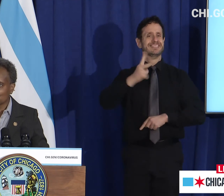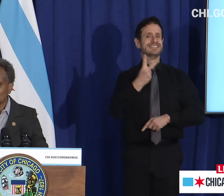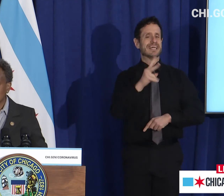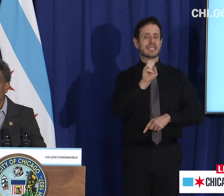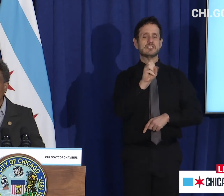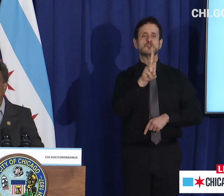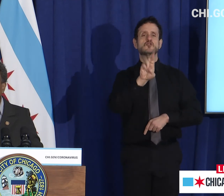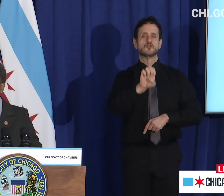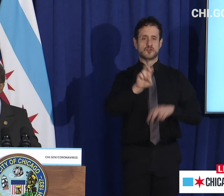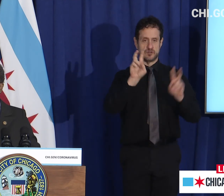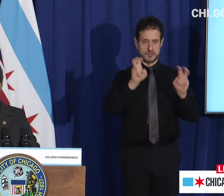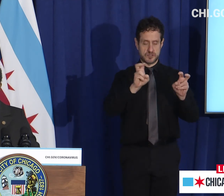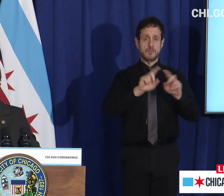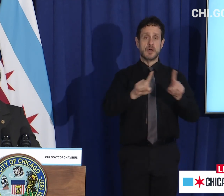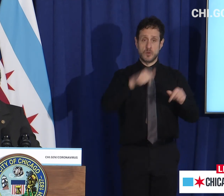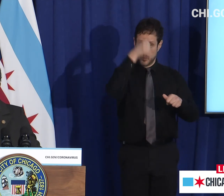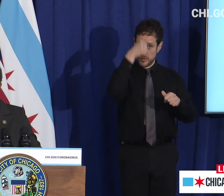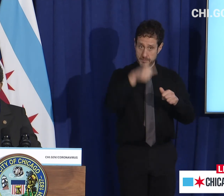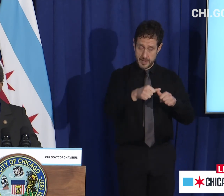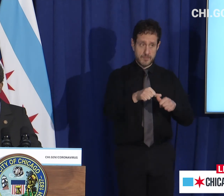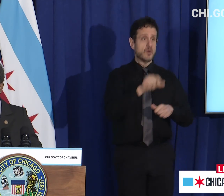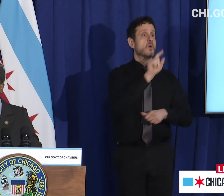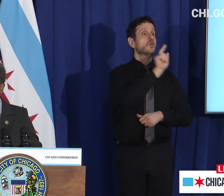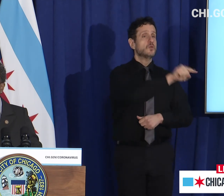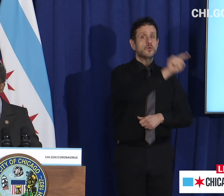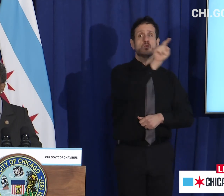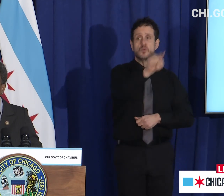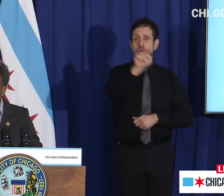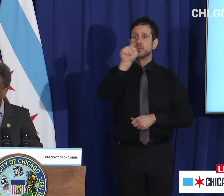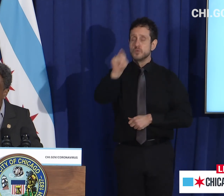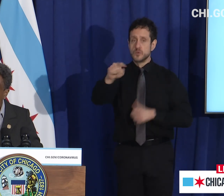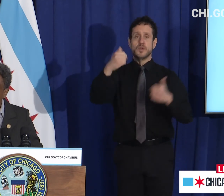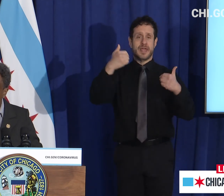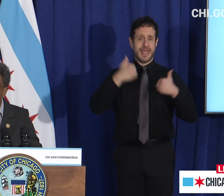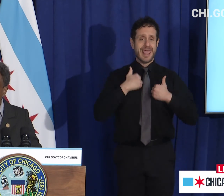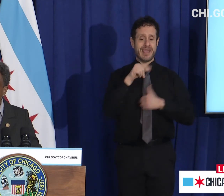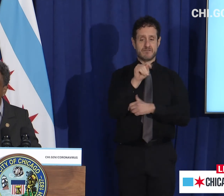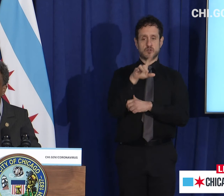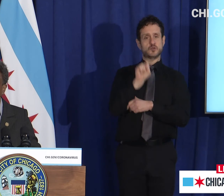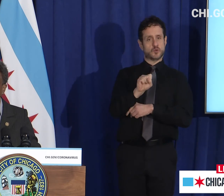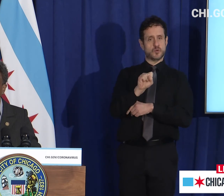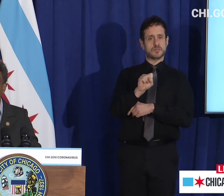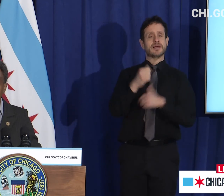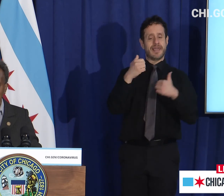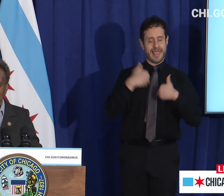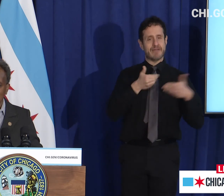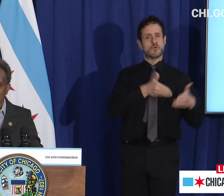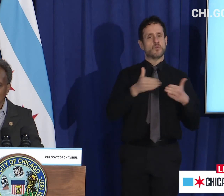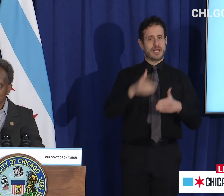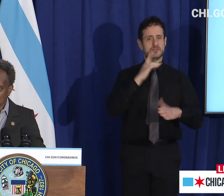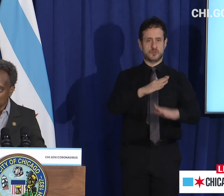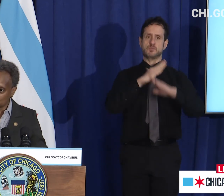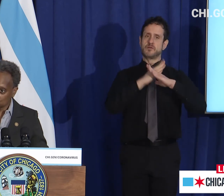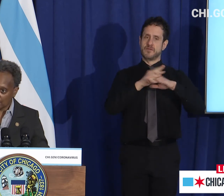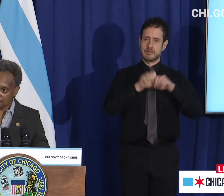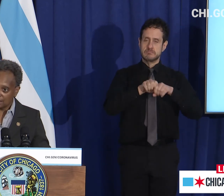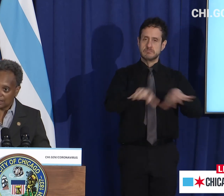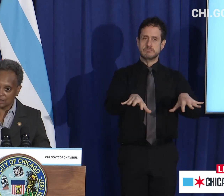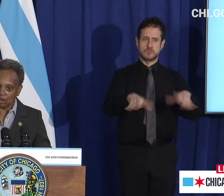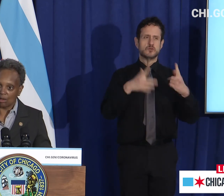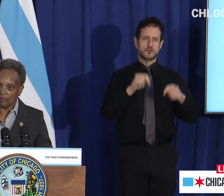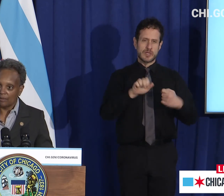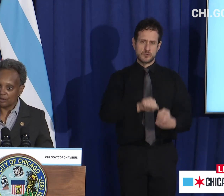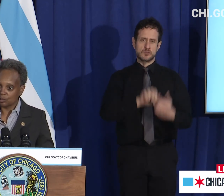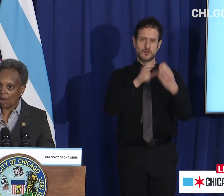reminding folks of what tools they personally have at their disposal to do what is necessary to try to address